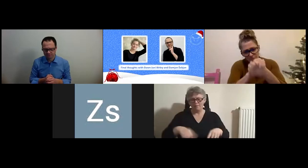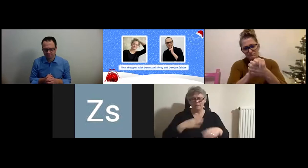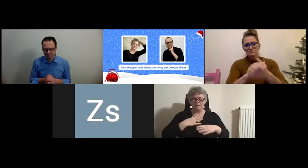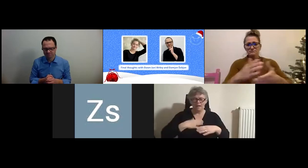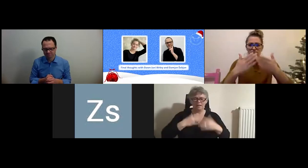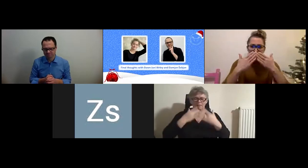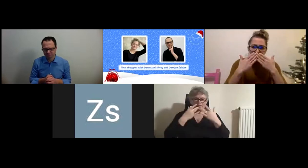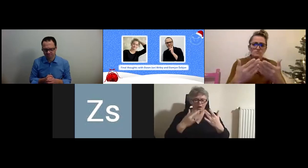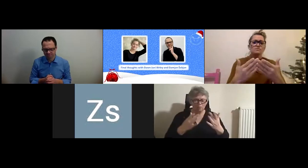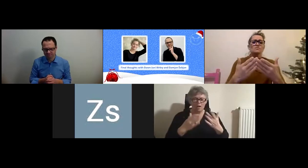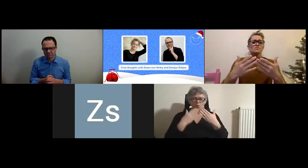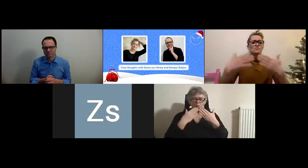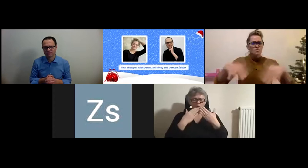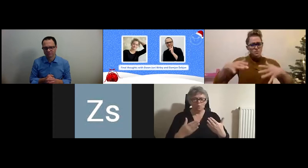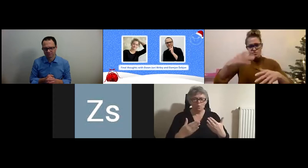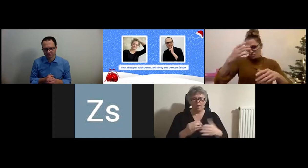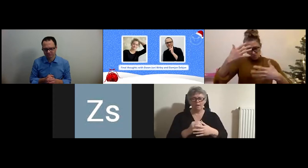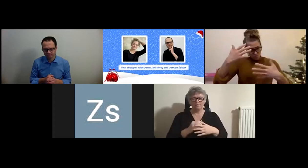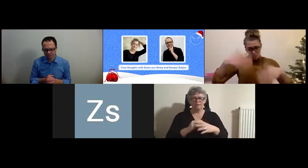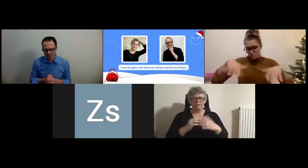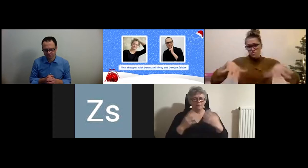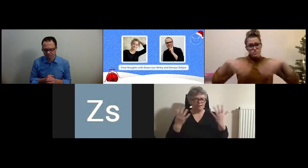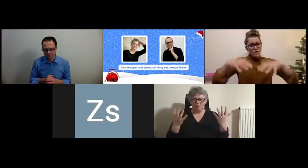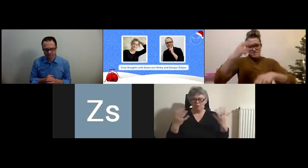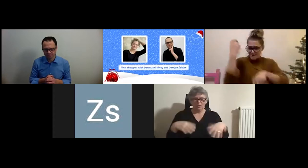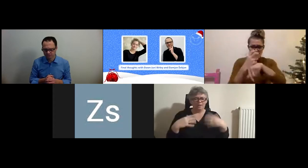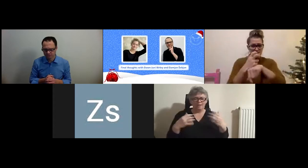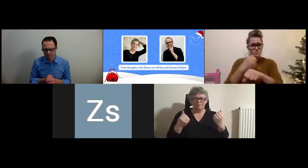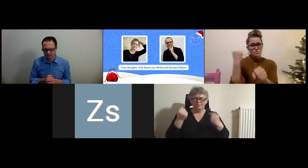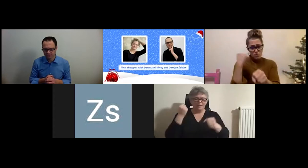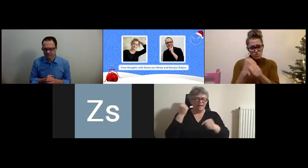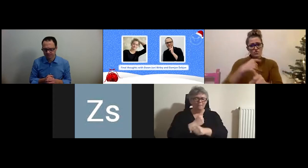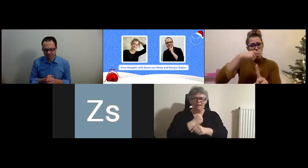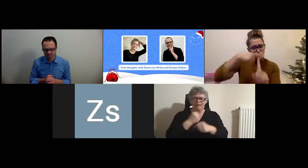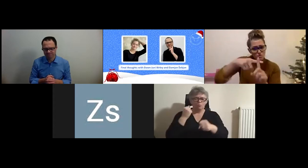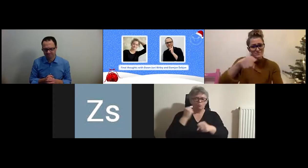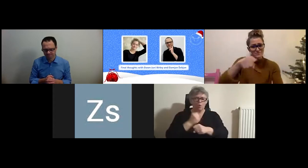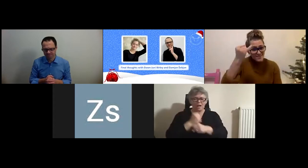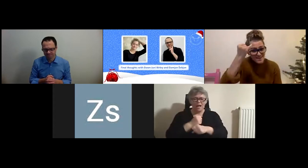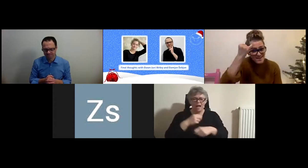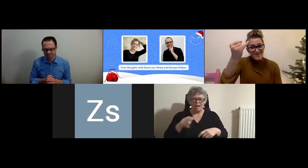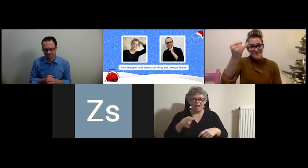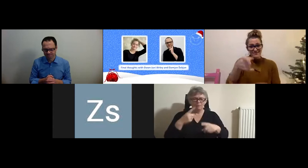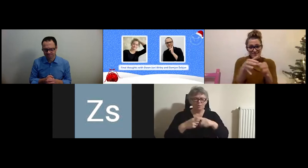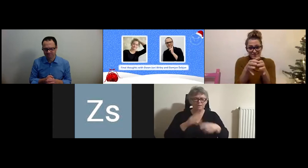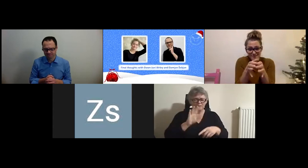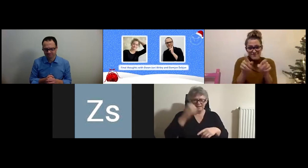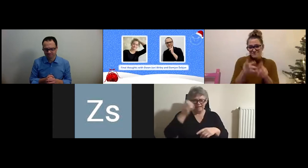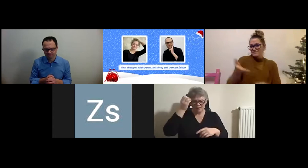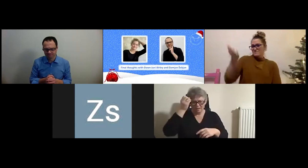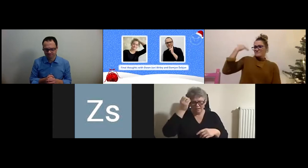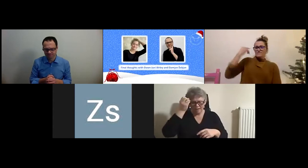involved, we want to thank you for this extremely